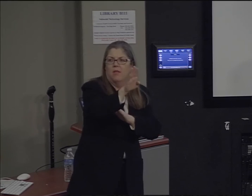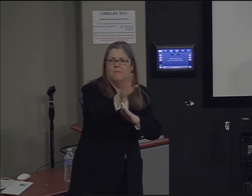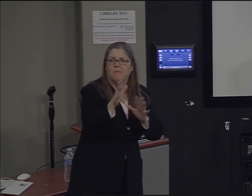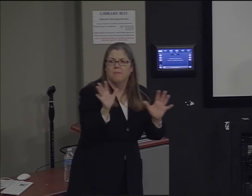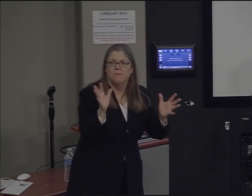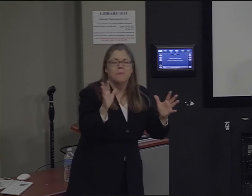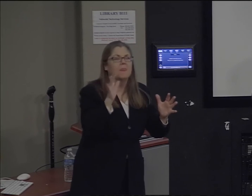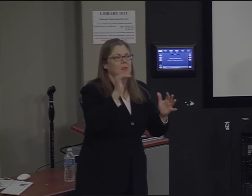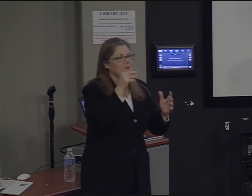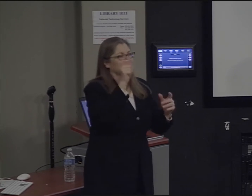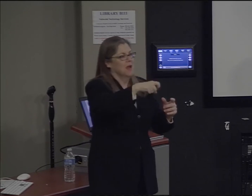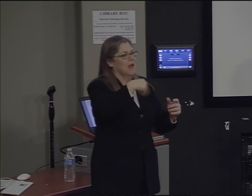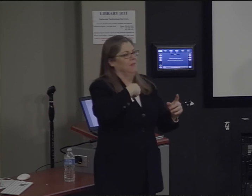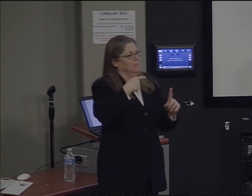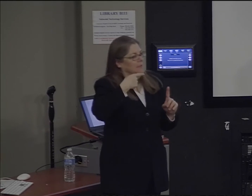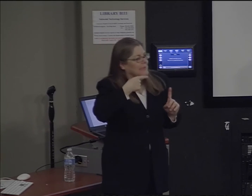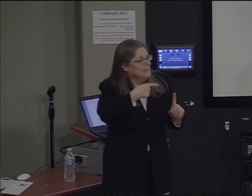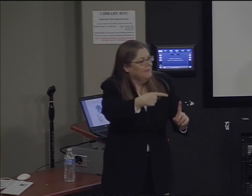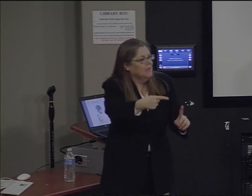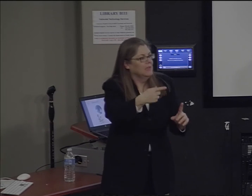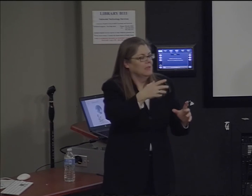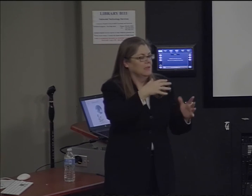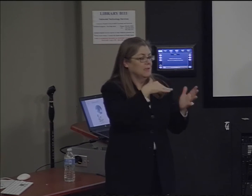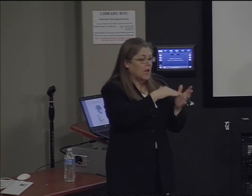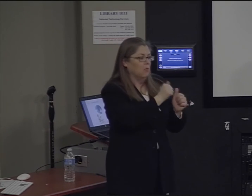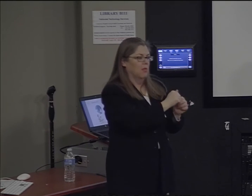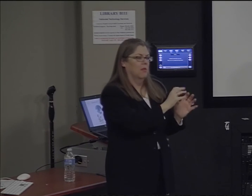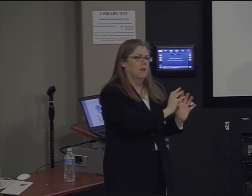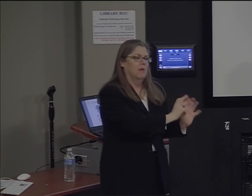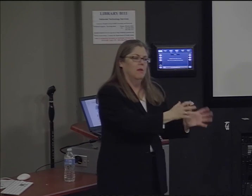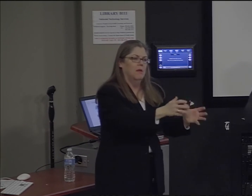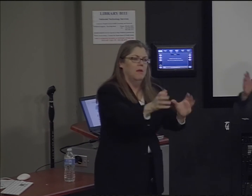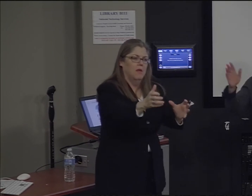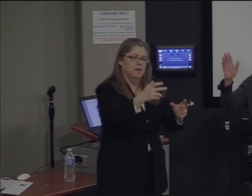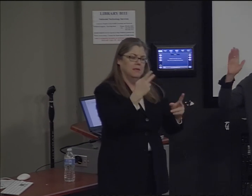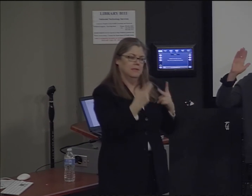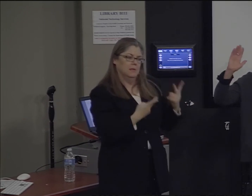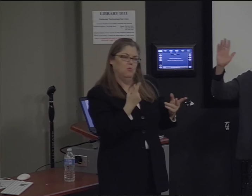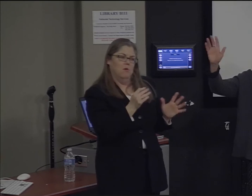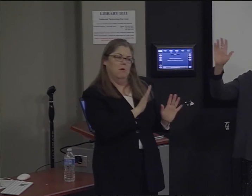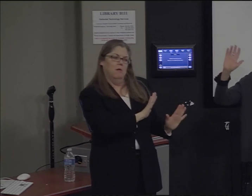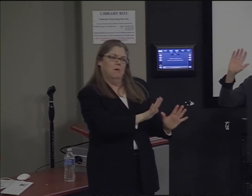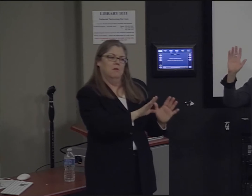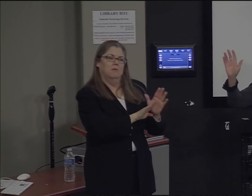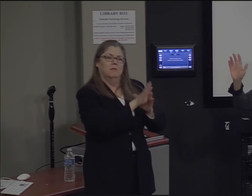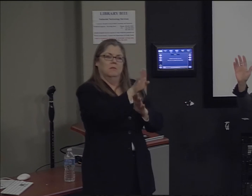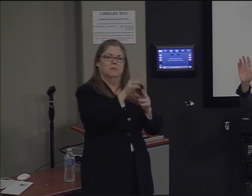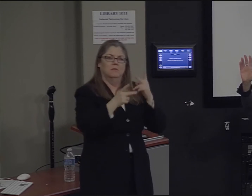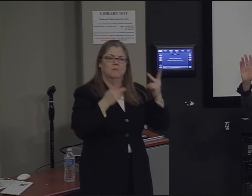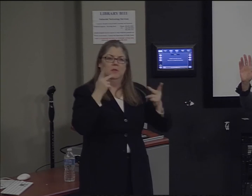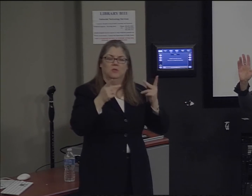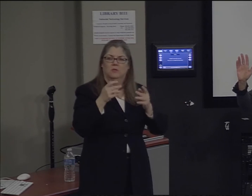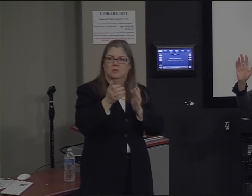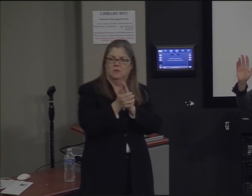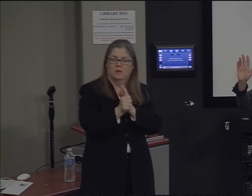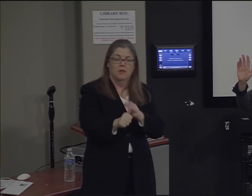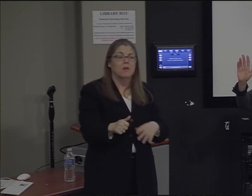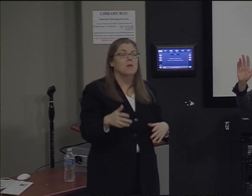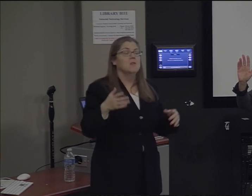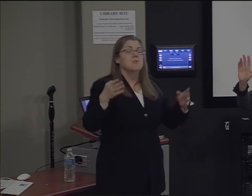have specifically targeted studies of those spatial skills. Being aware of things in the